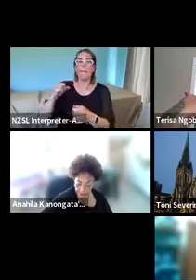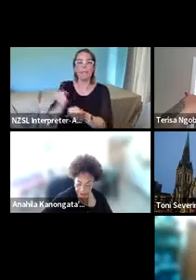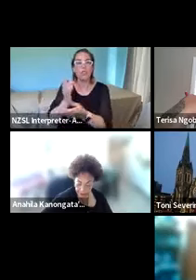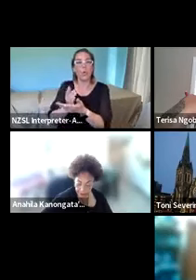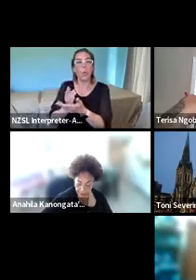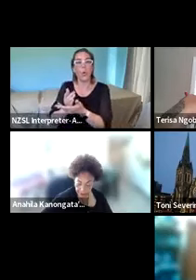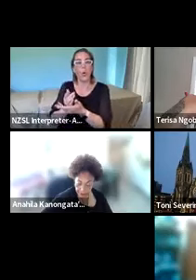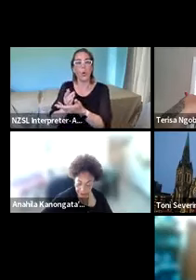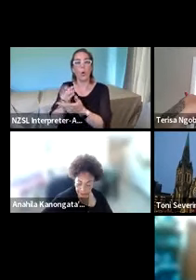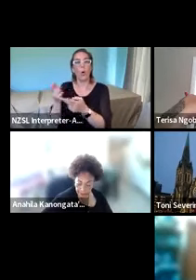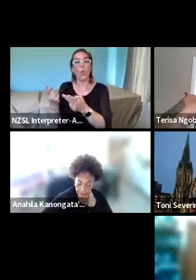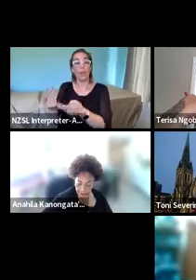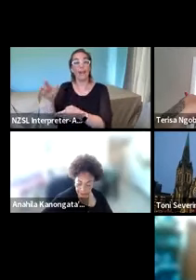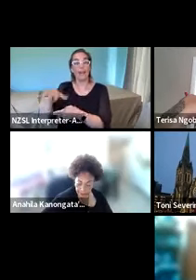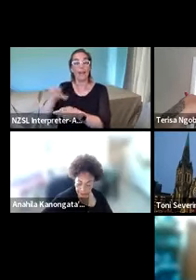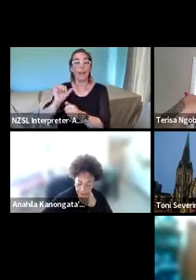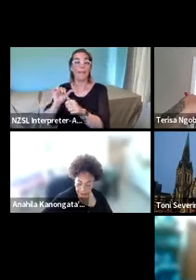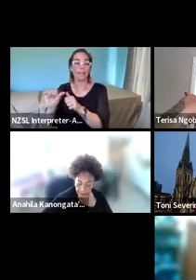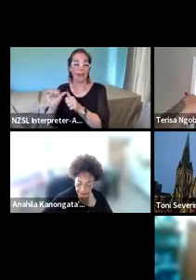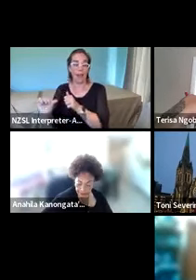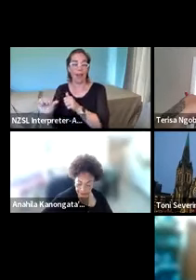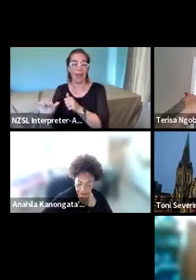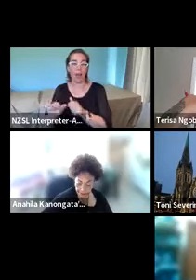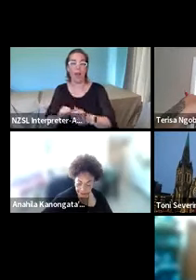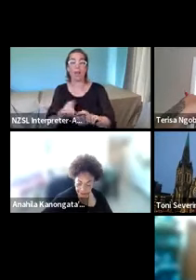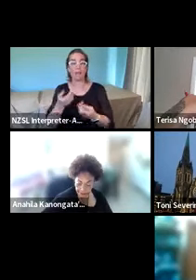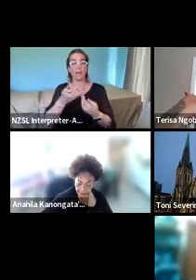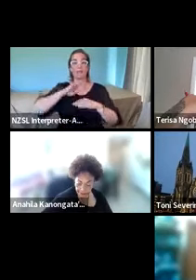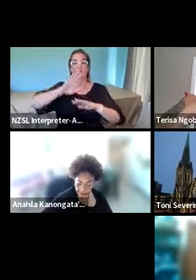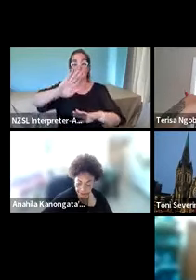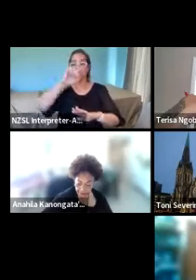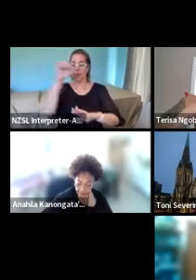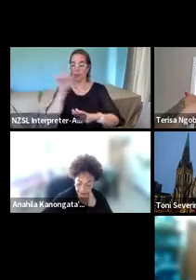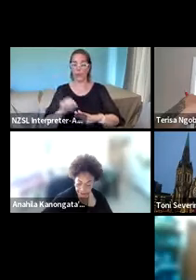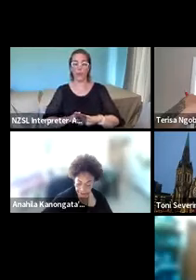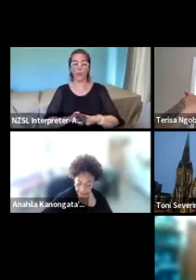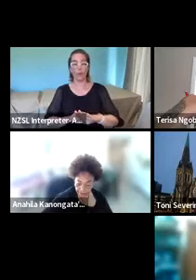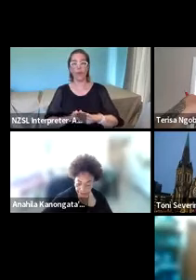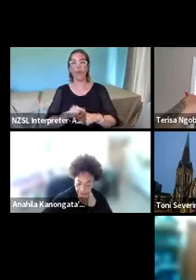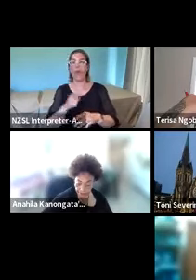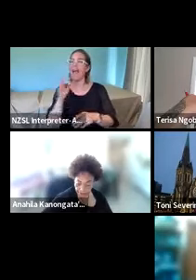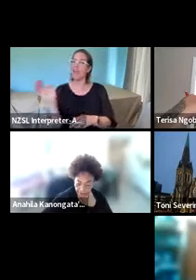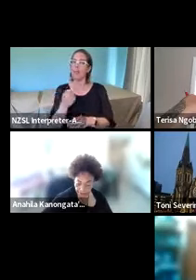actually across the nation, the thing everybody's complaining about is the way in which